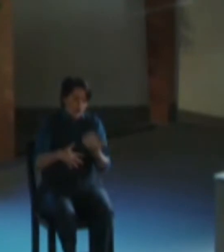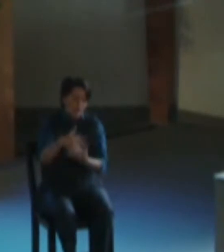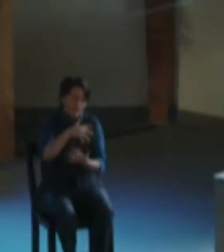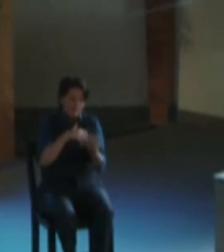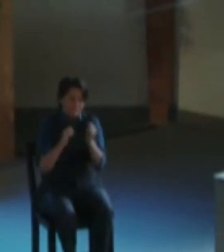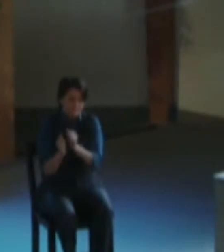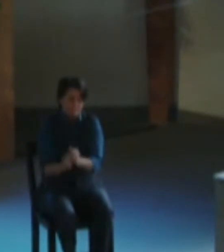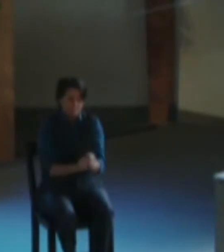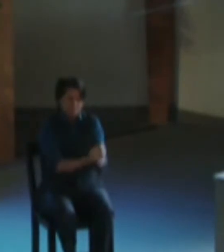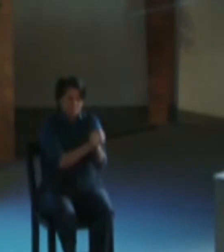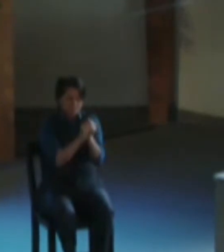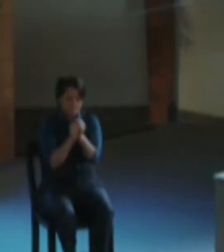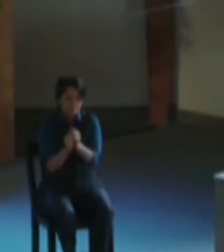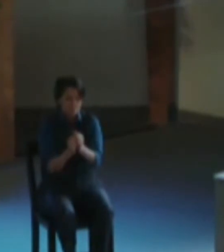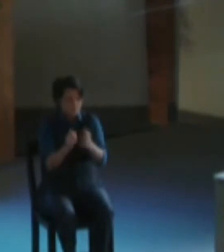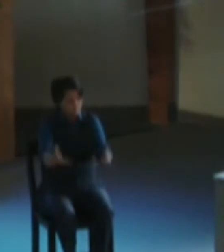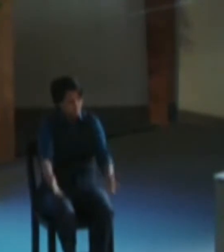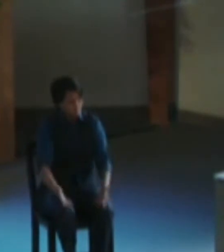Take another deep breath in.